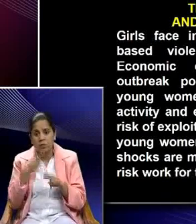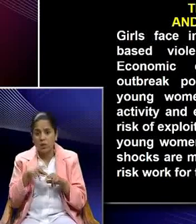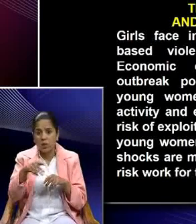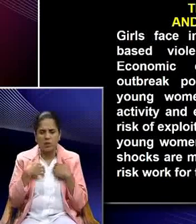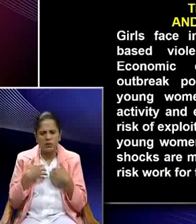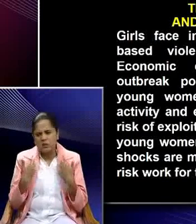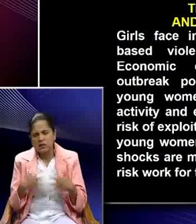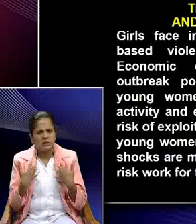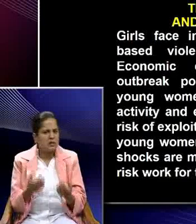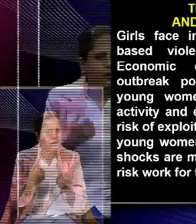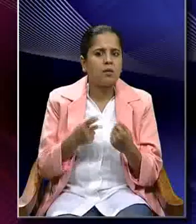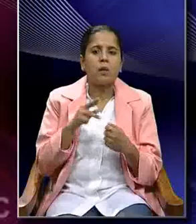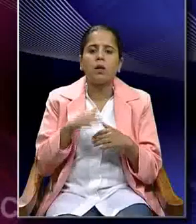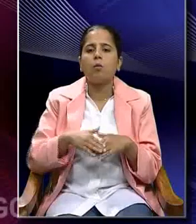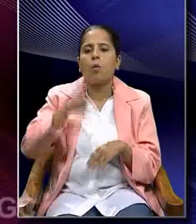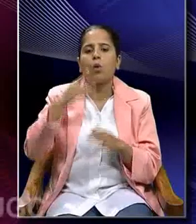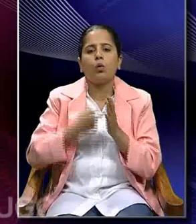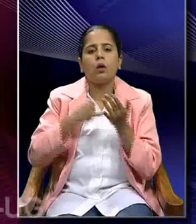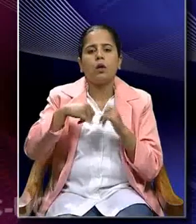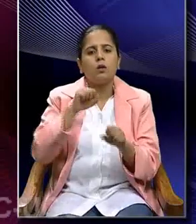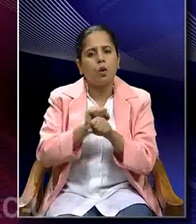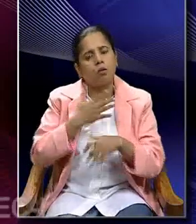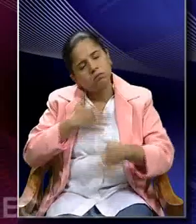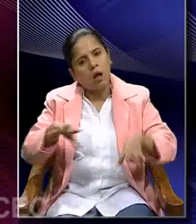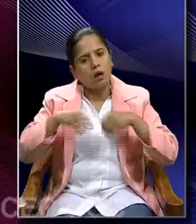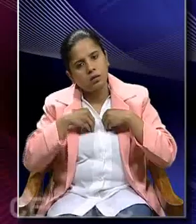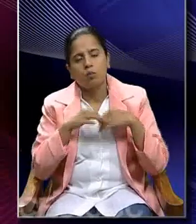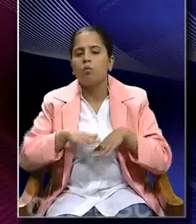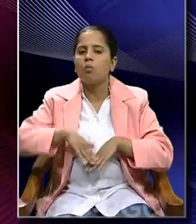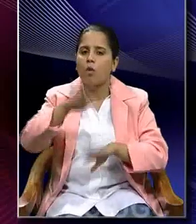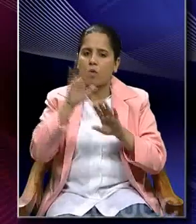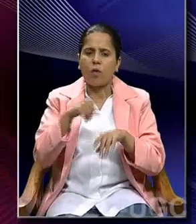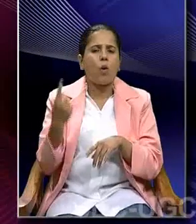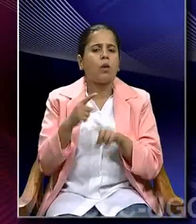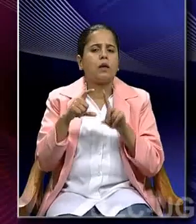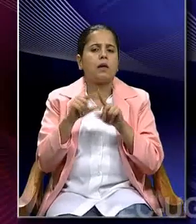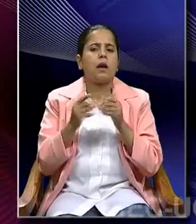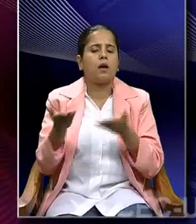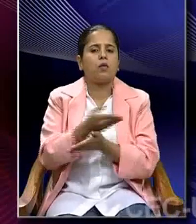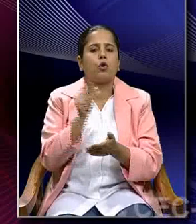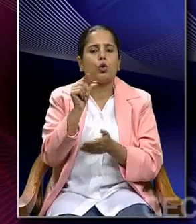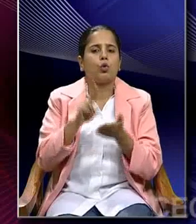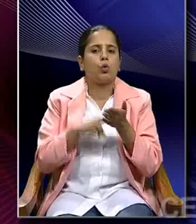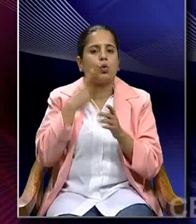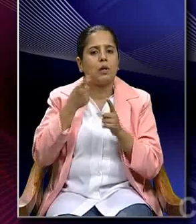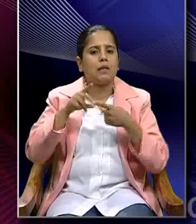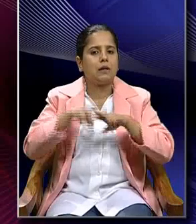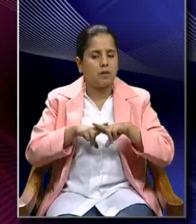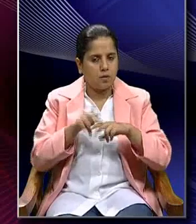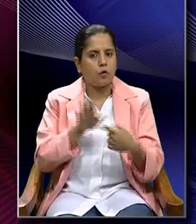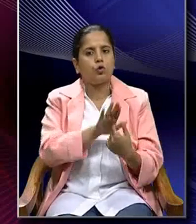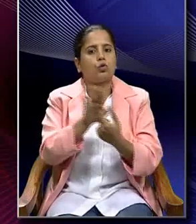the chances of taking high-risk work is more. This is just certain data from the UNICEF, again to show to